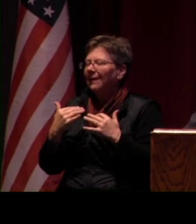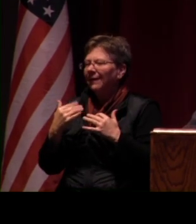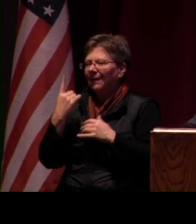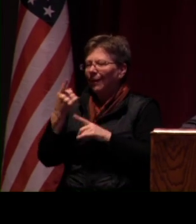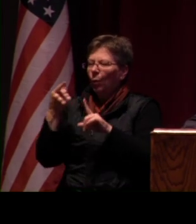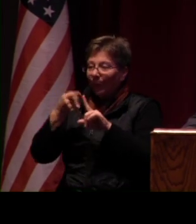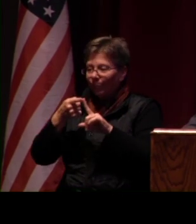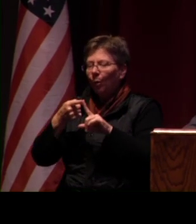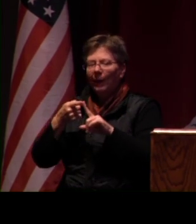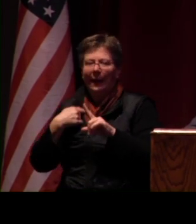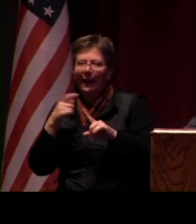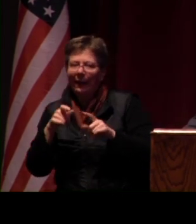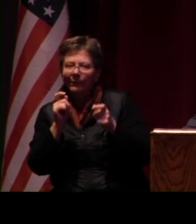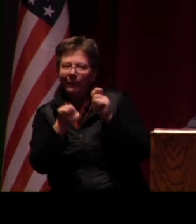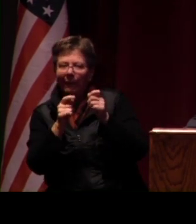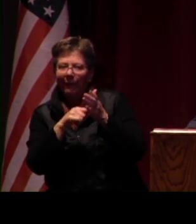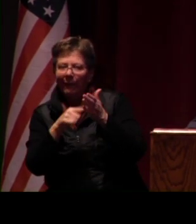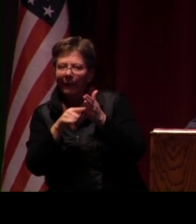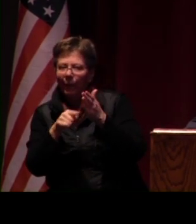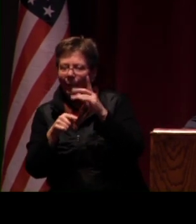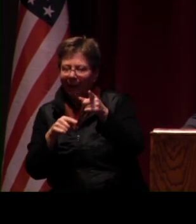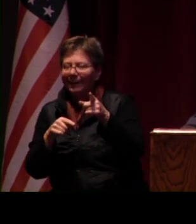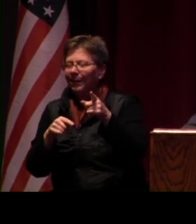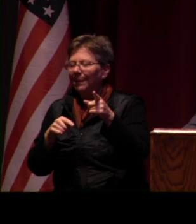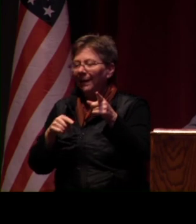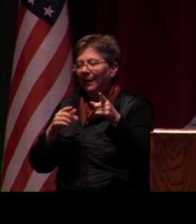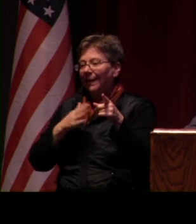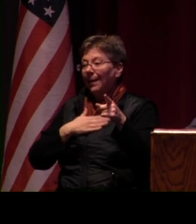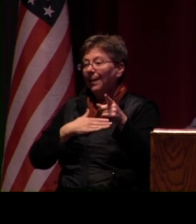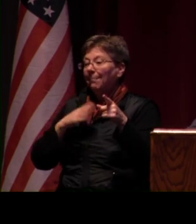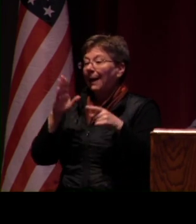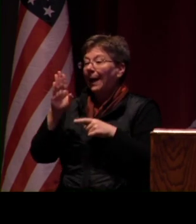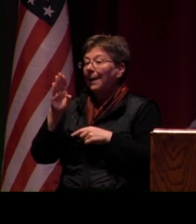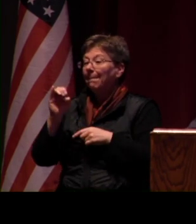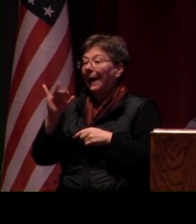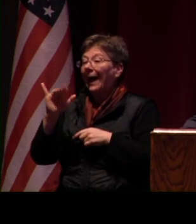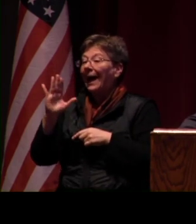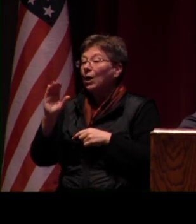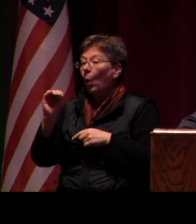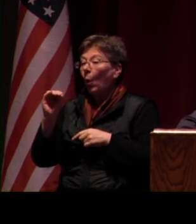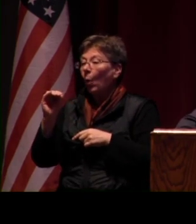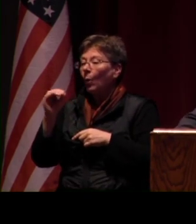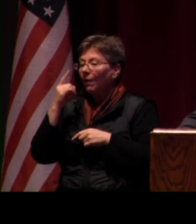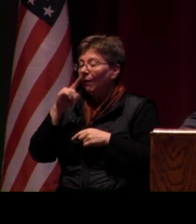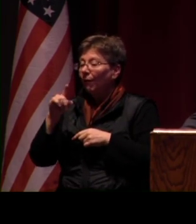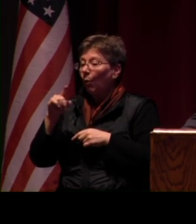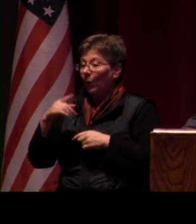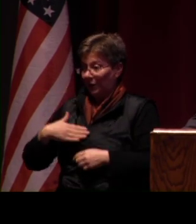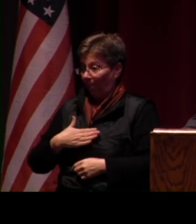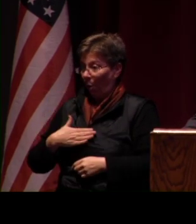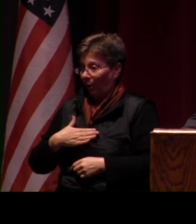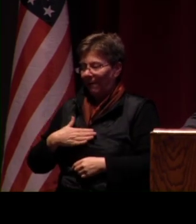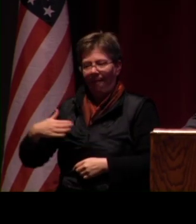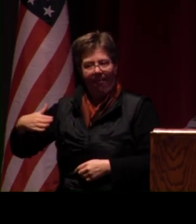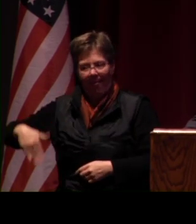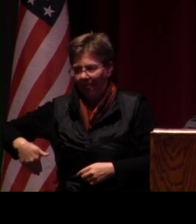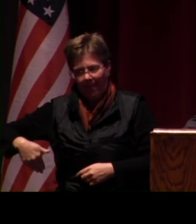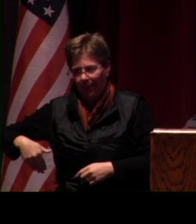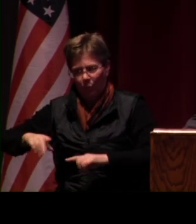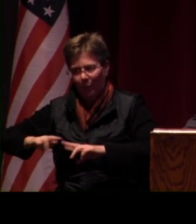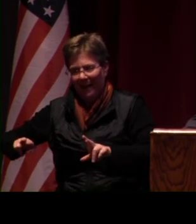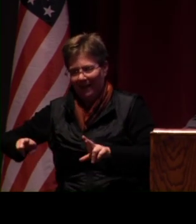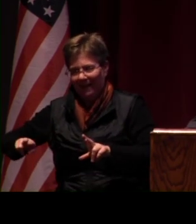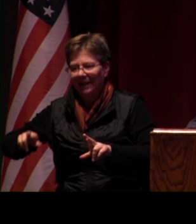point that I'm afraid I have to correct John Eglin on, I'm afraid that my biography of Napoleon is not quite available yet. It will be available in